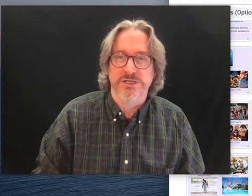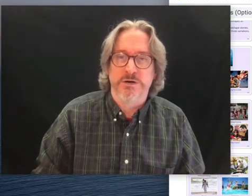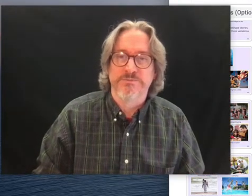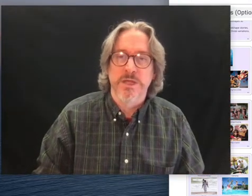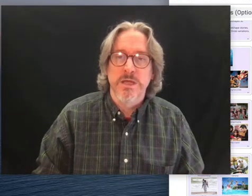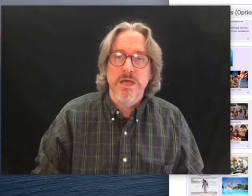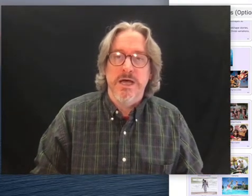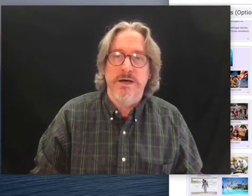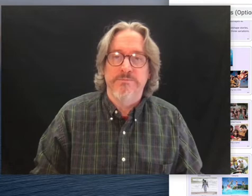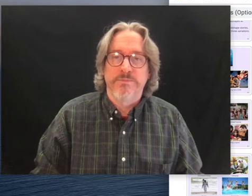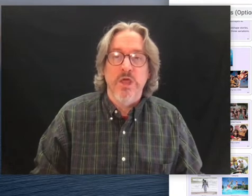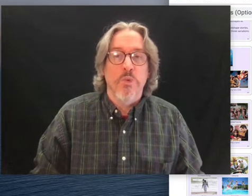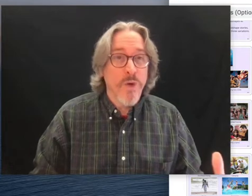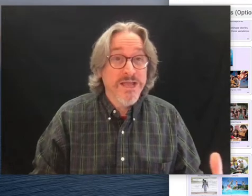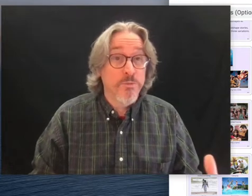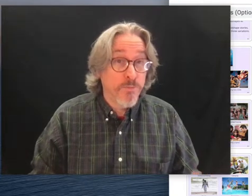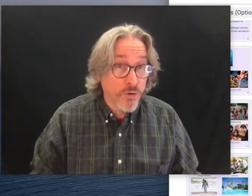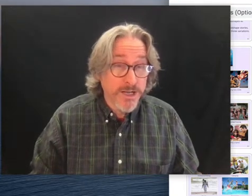variations are.